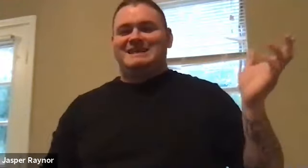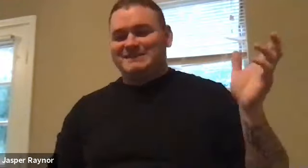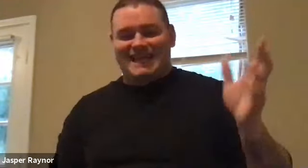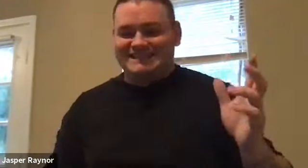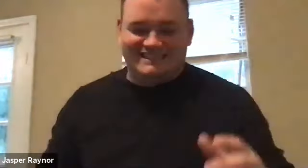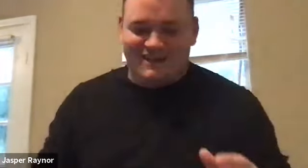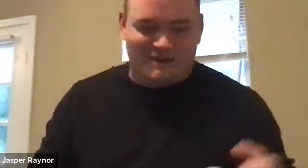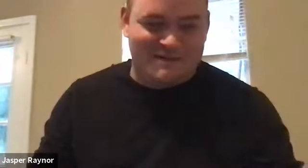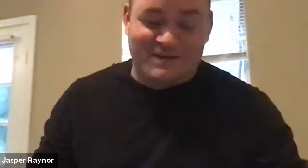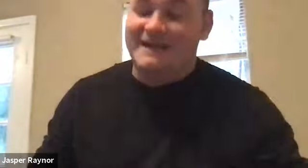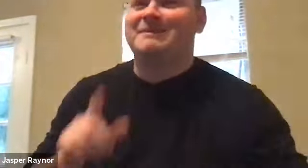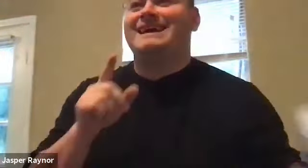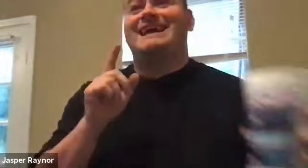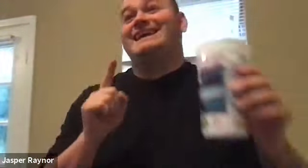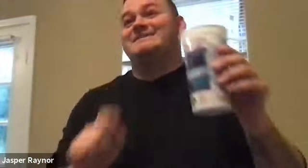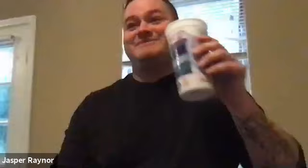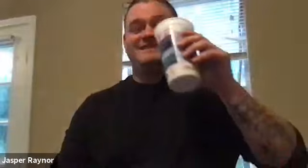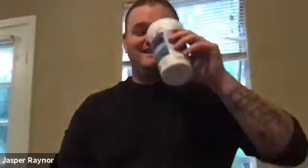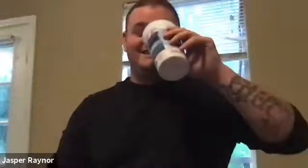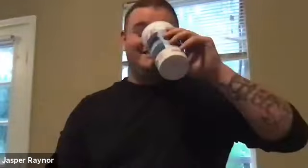I'm sassy as I can be, but I am not gay.